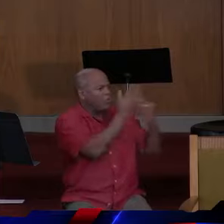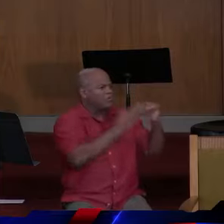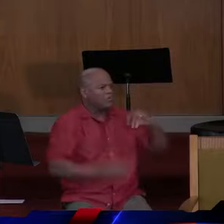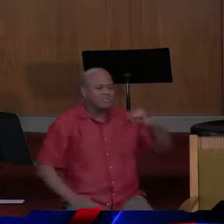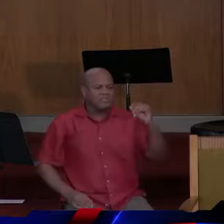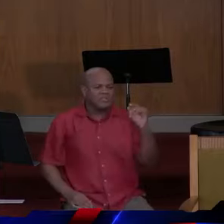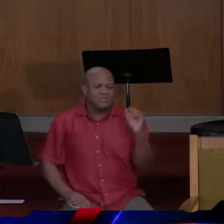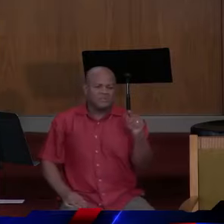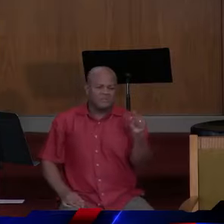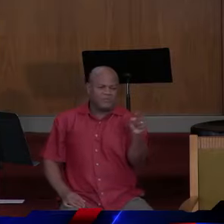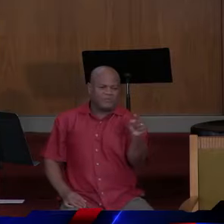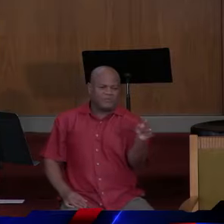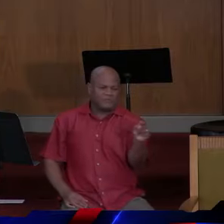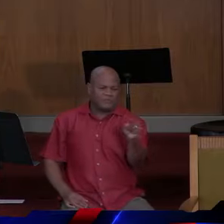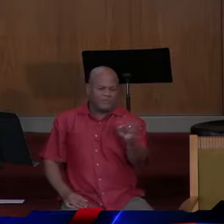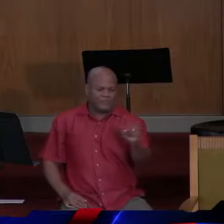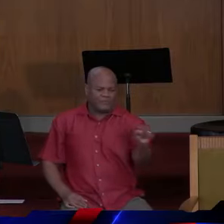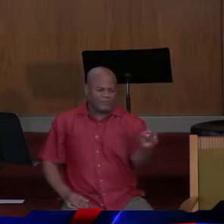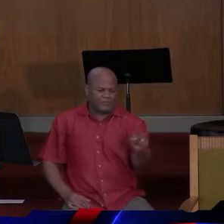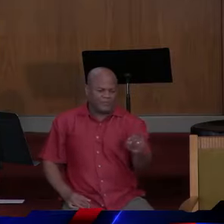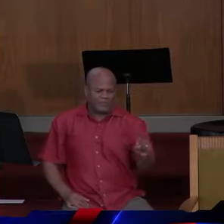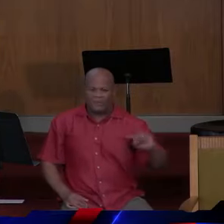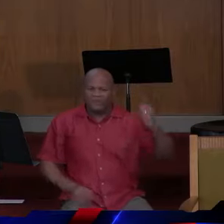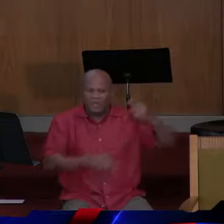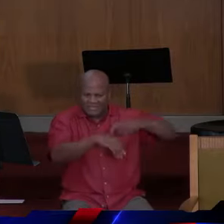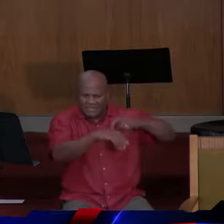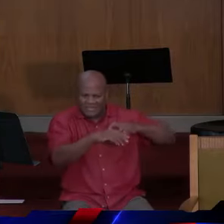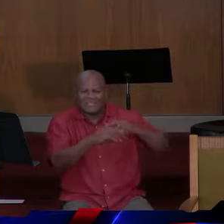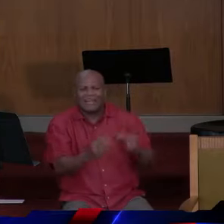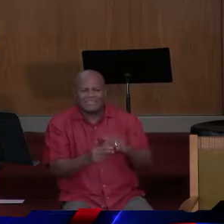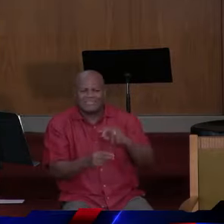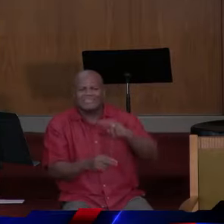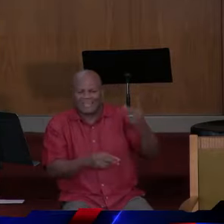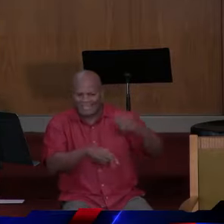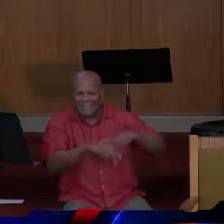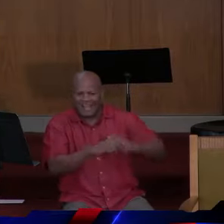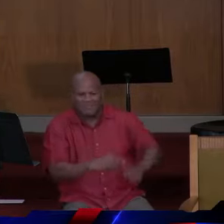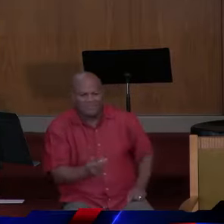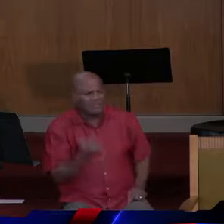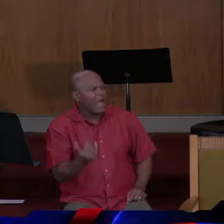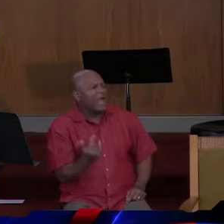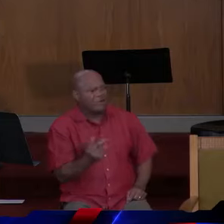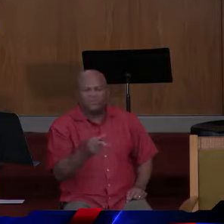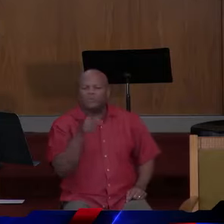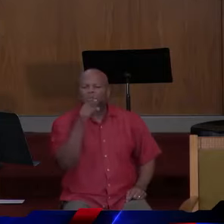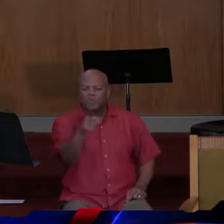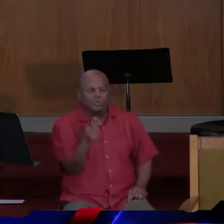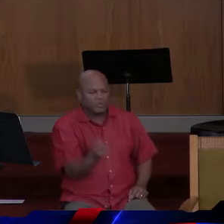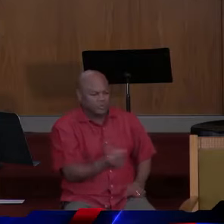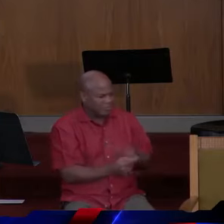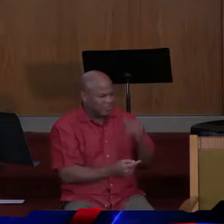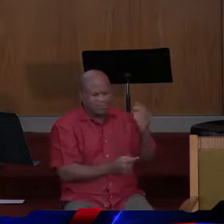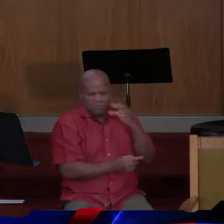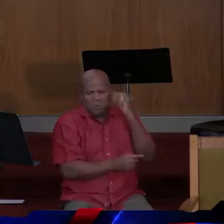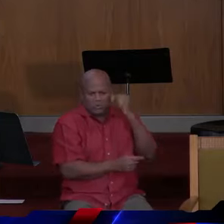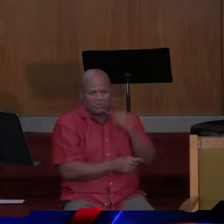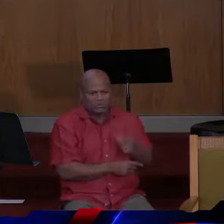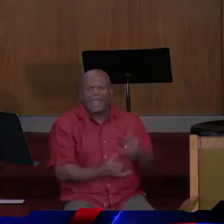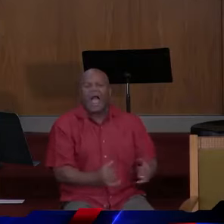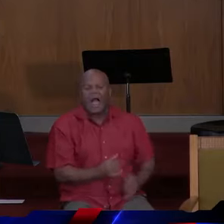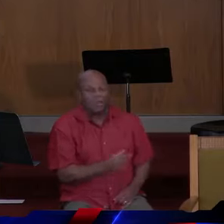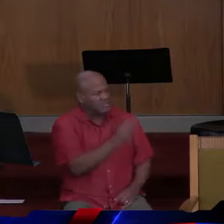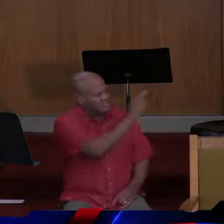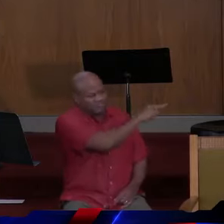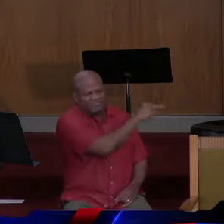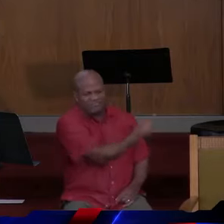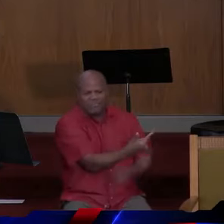on, somebody. And sometimes we so cavalier with the favor of God. Since God did it like that last time, he'll do, no, you do it this